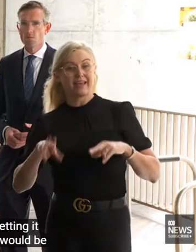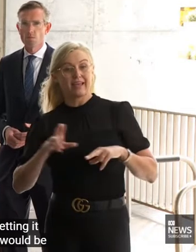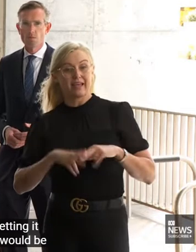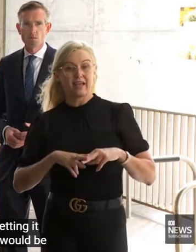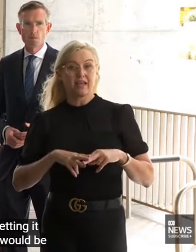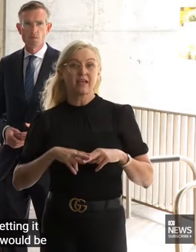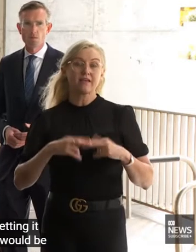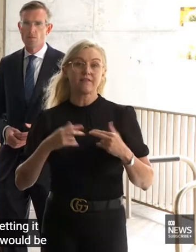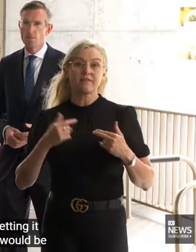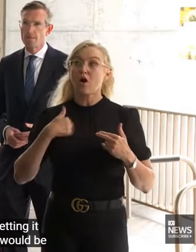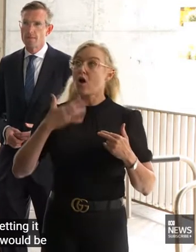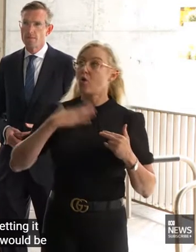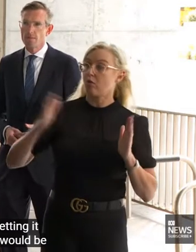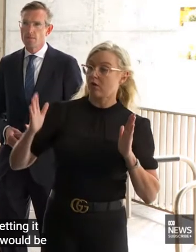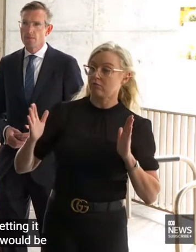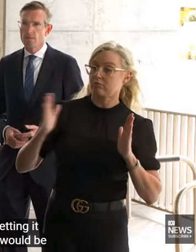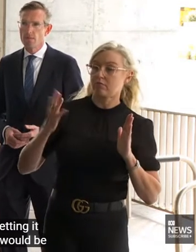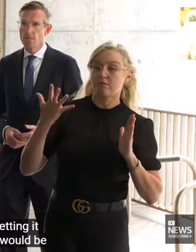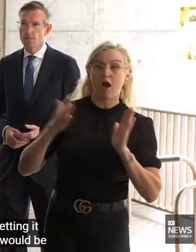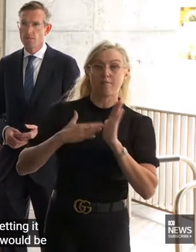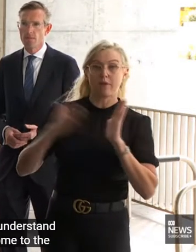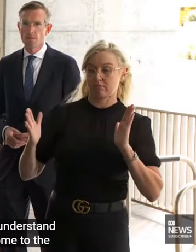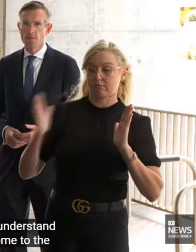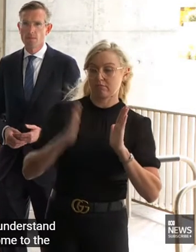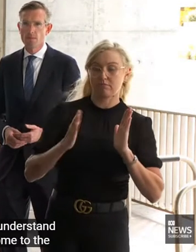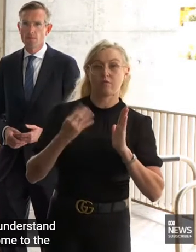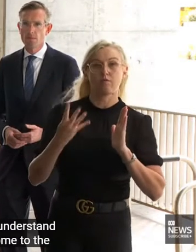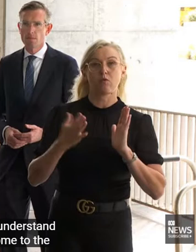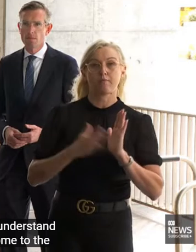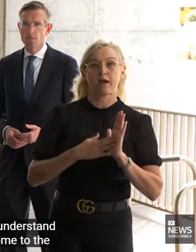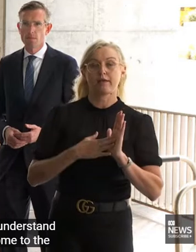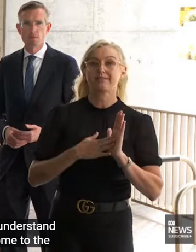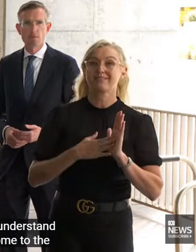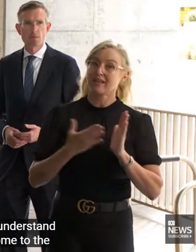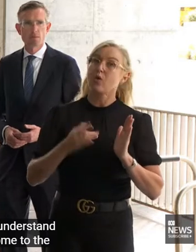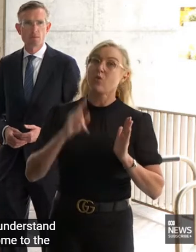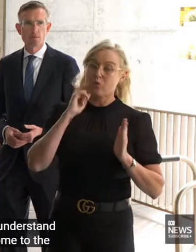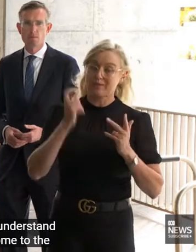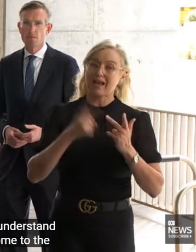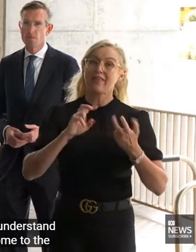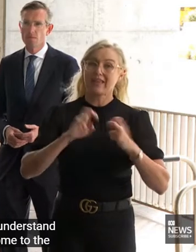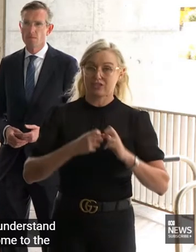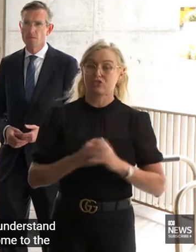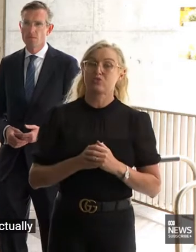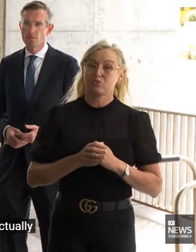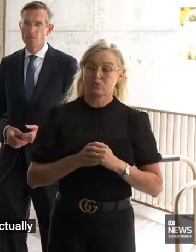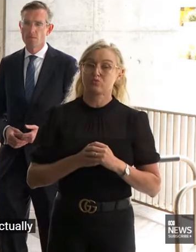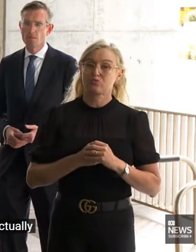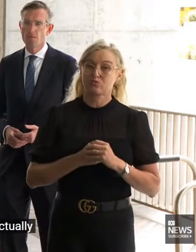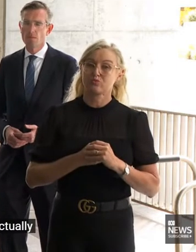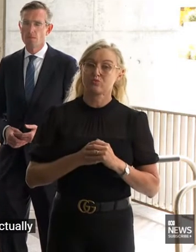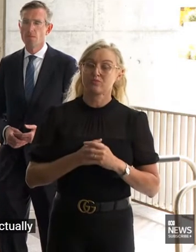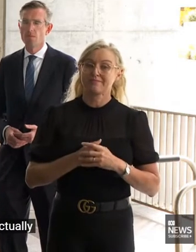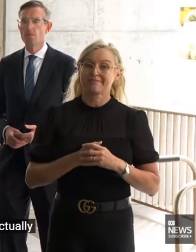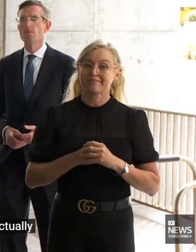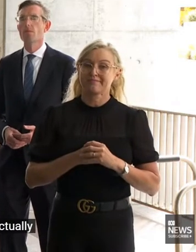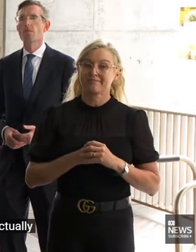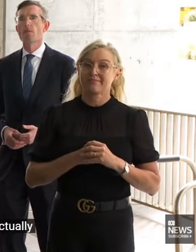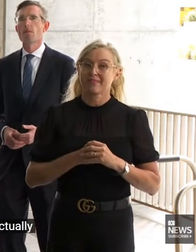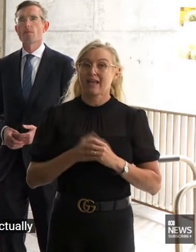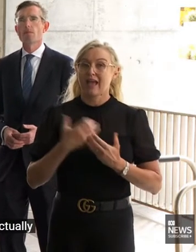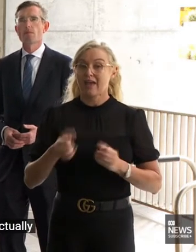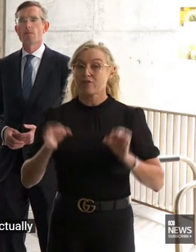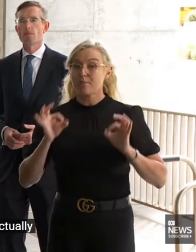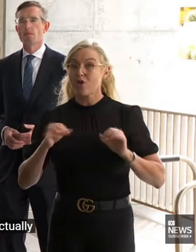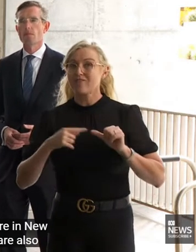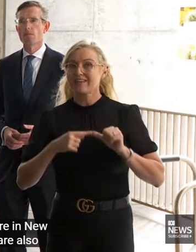position that I'm actually asking for as Health Minister here in New South Wales, there are also issues that come with that. There's no